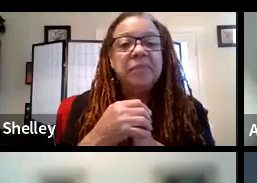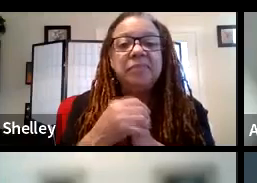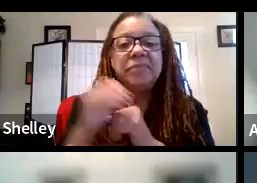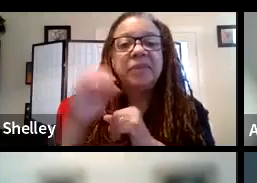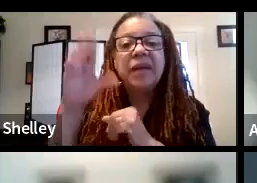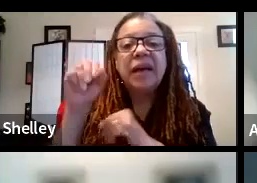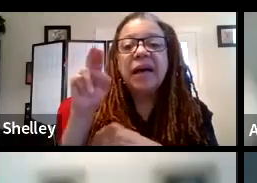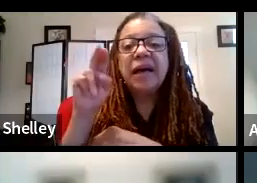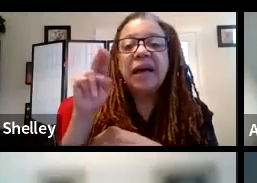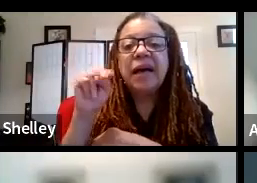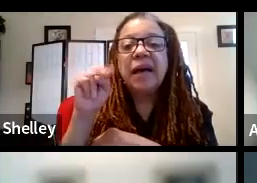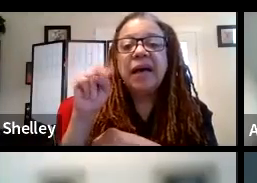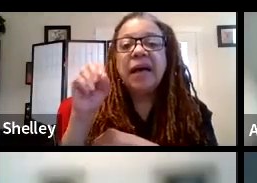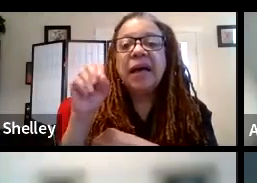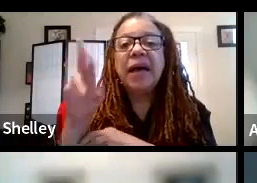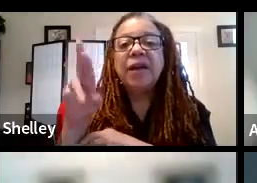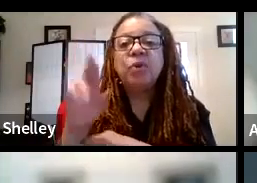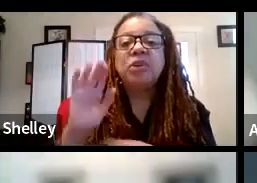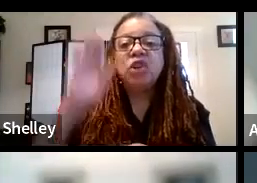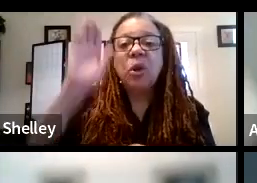Connor, was your hand up, Connor O'Brien?